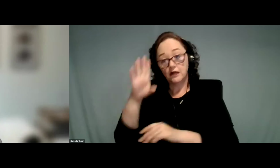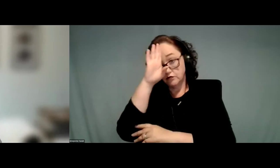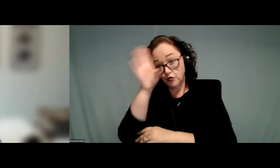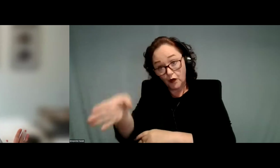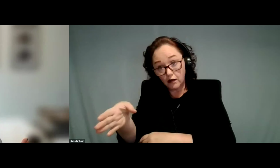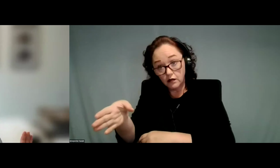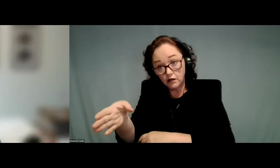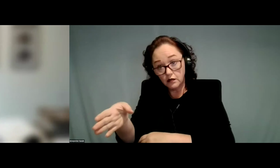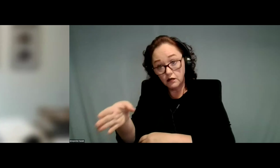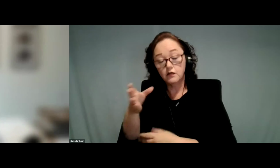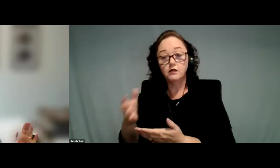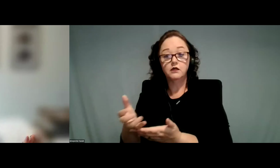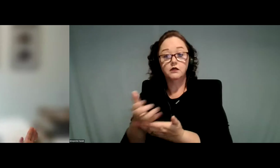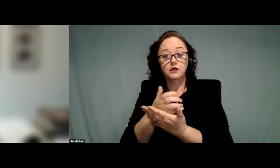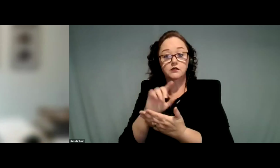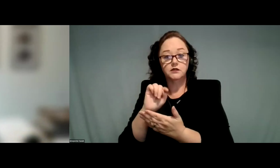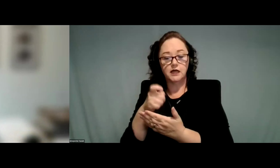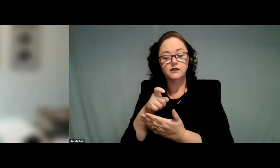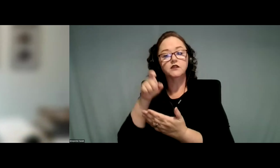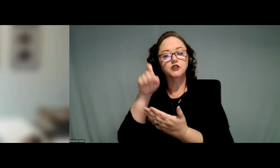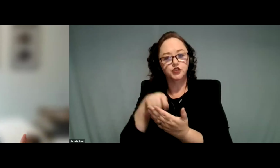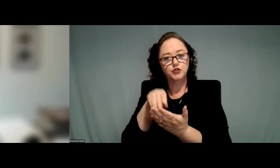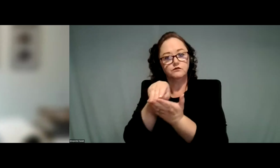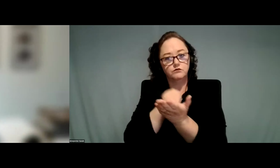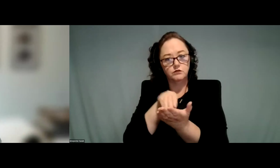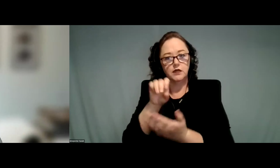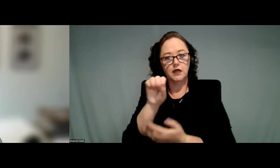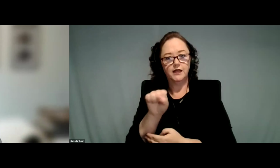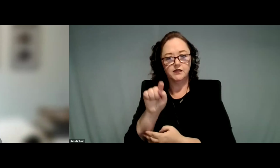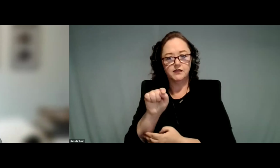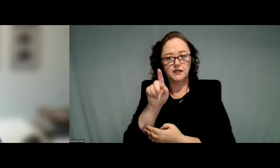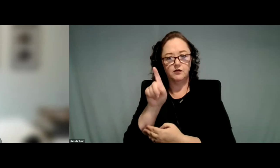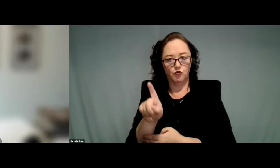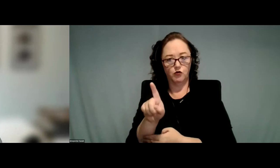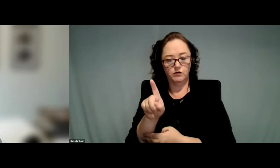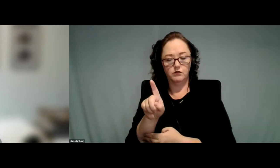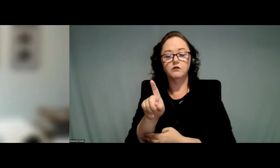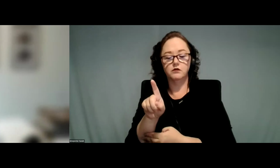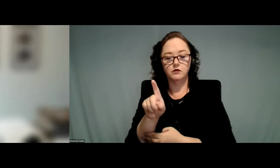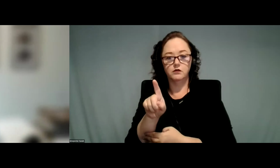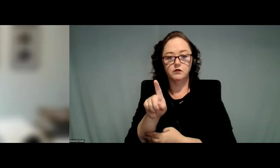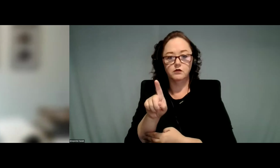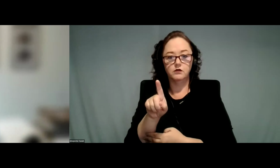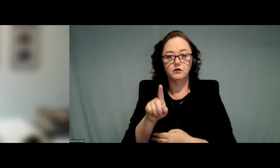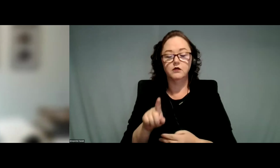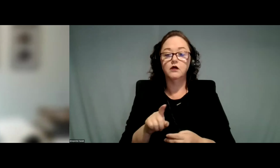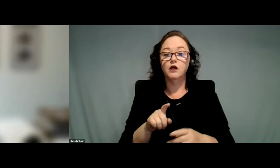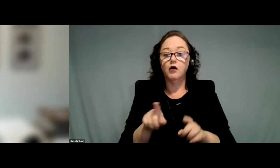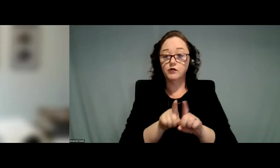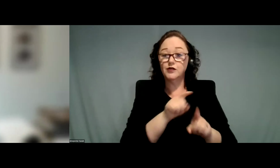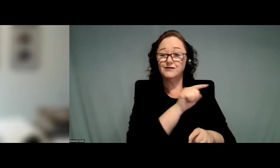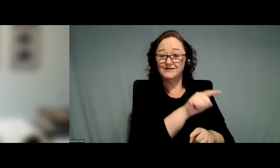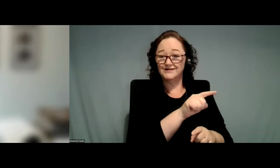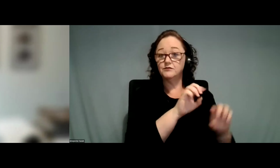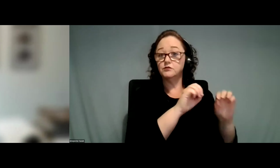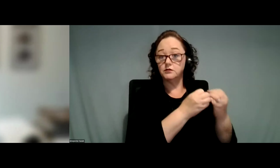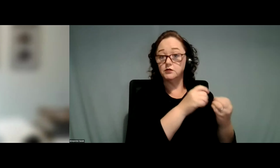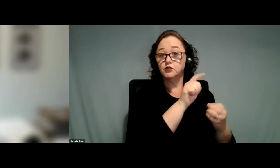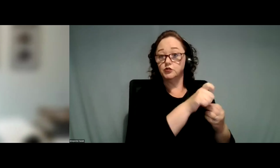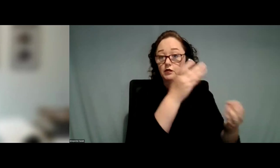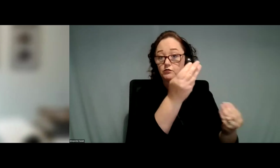marketplace facilitator should collect and remit, and it should report out to you about what it's collected and remitted, and you have